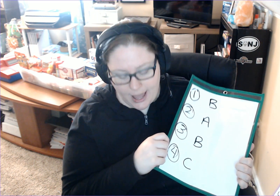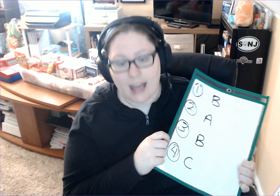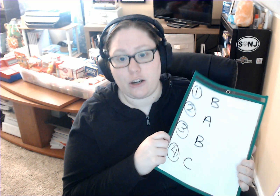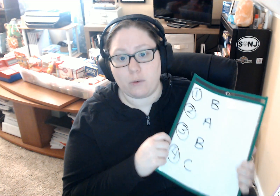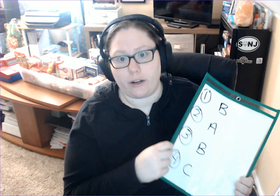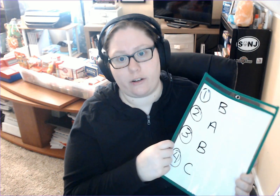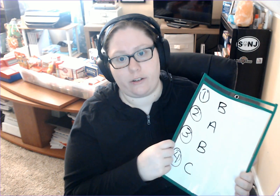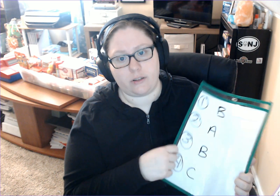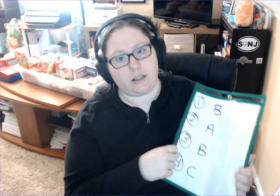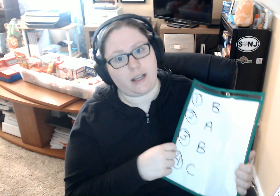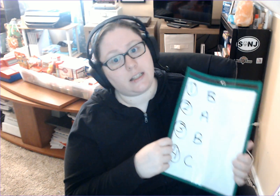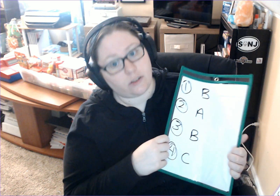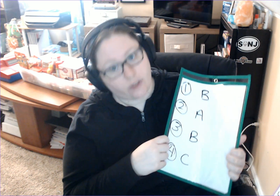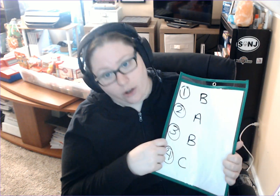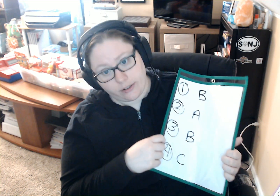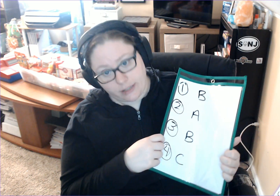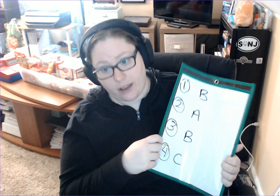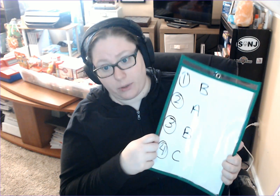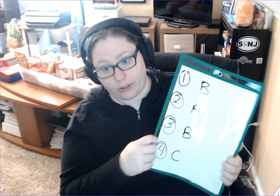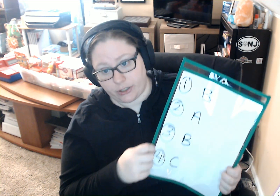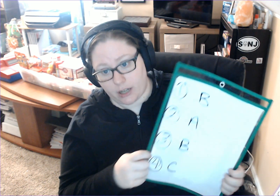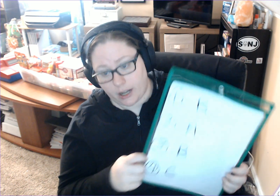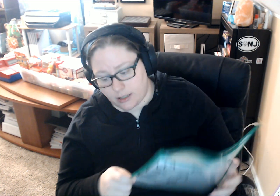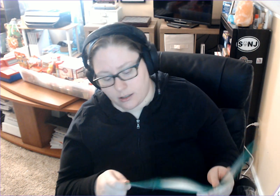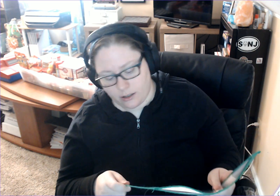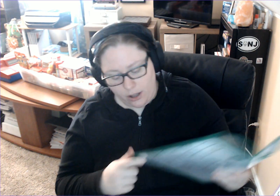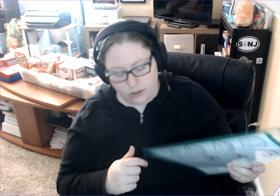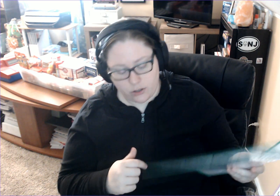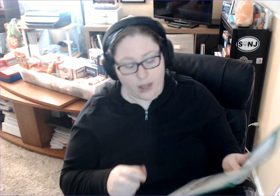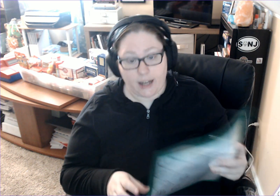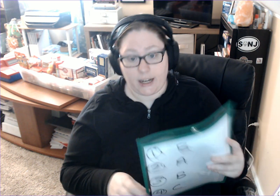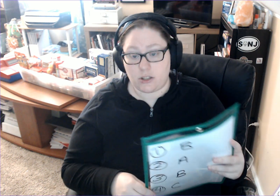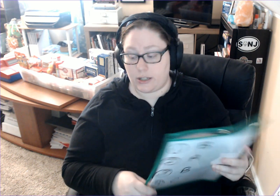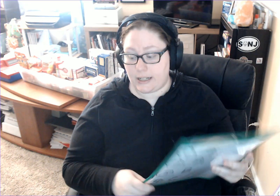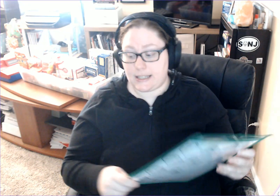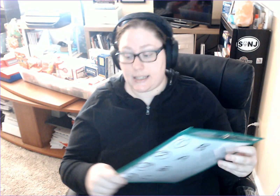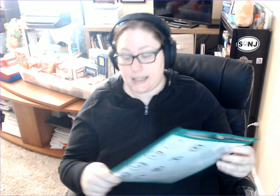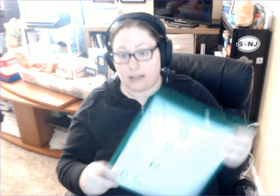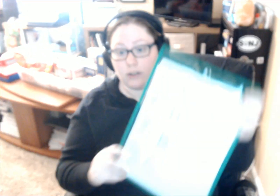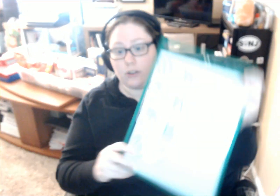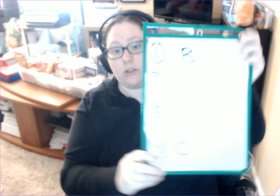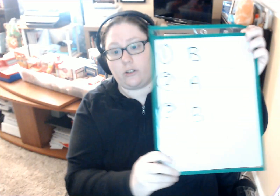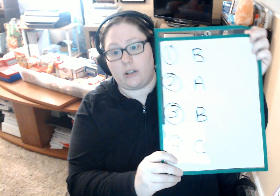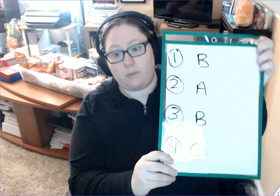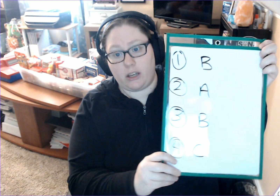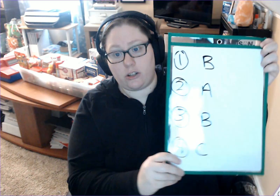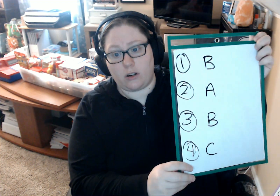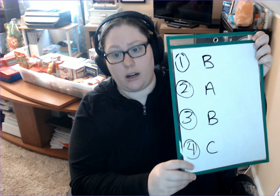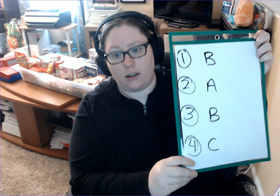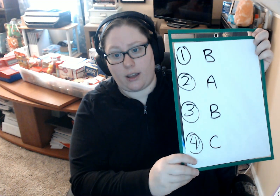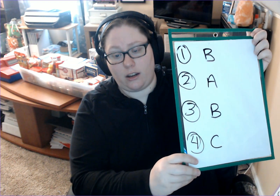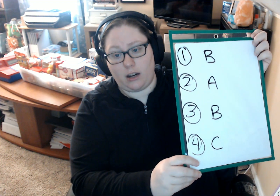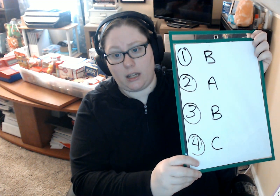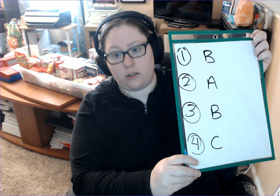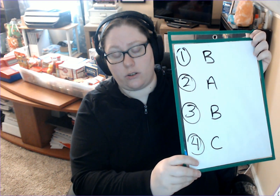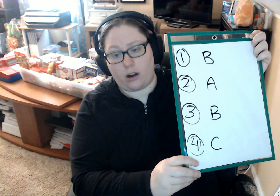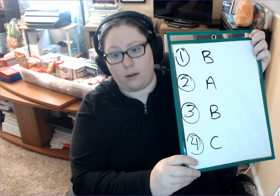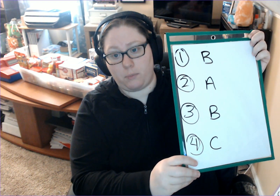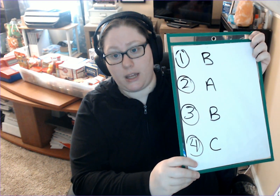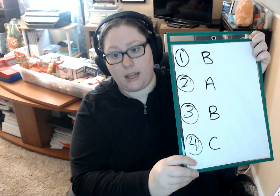want your clothes to last a long time and look nice. So that answer is C. So just make sure that your answers are B,